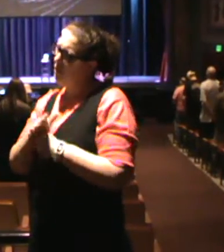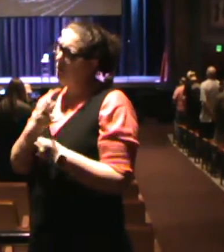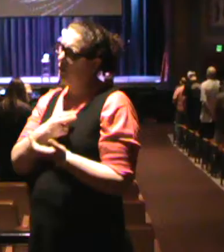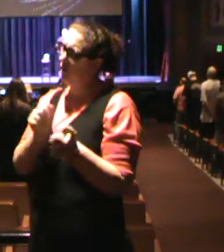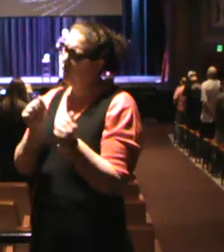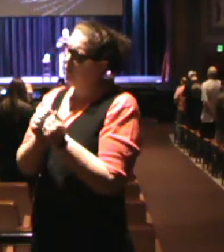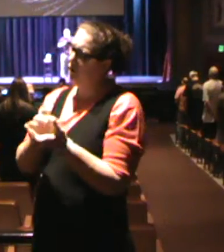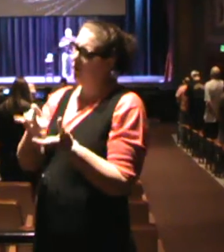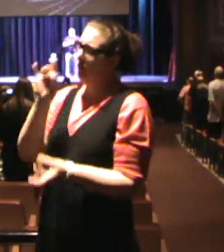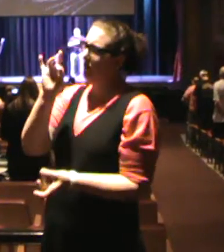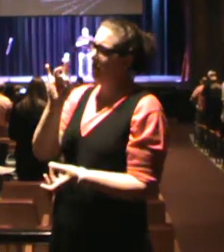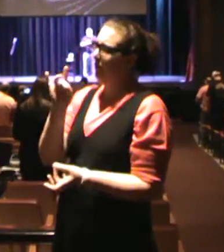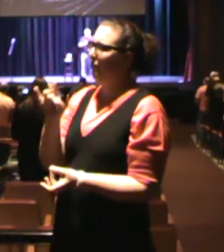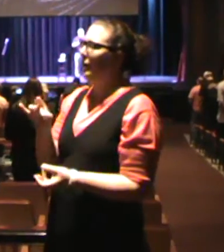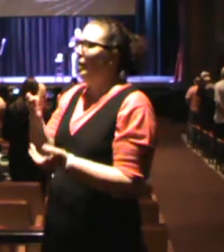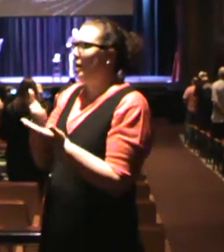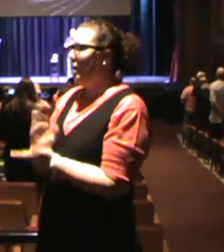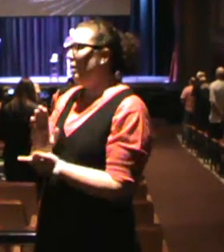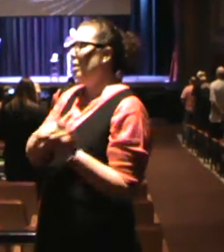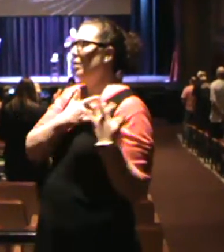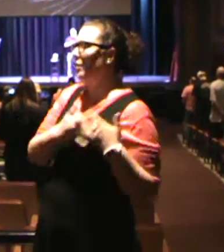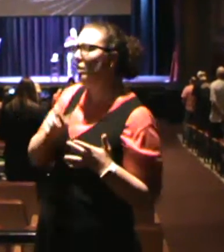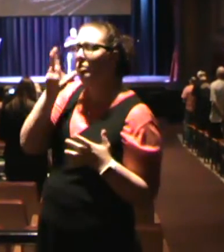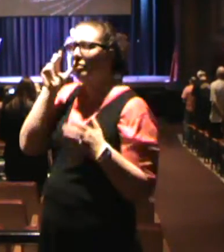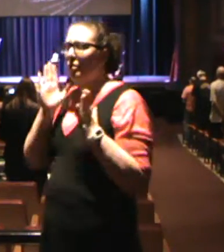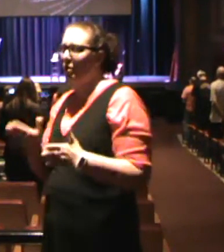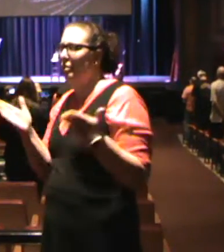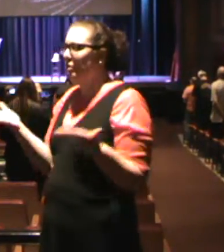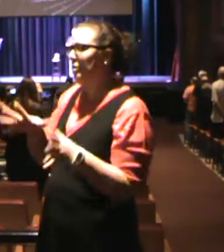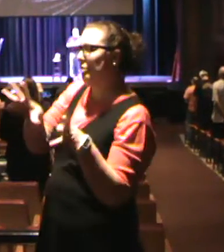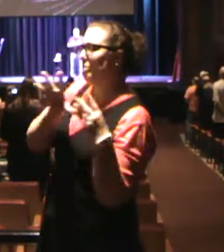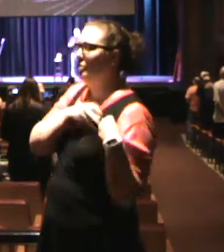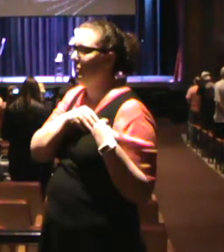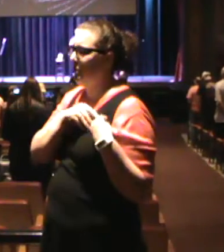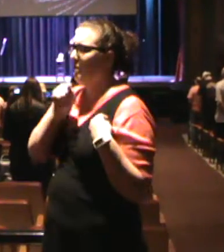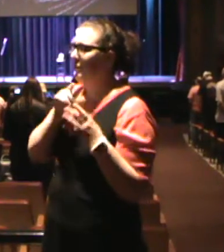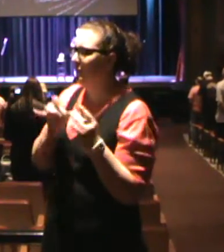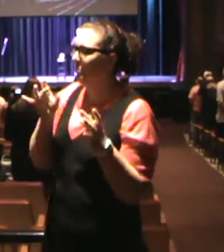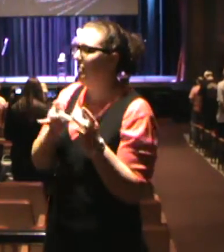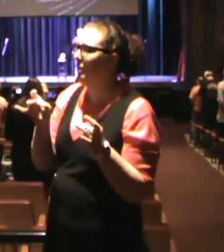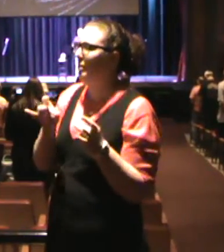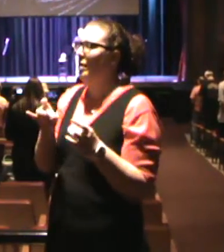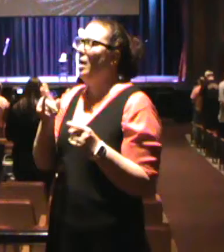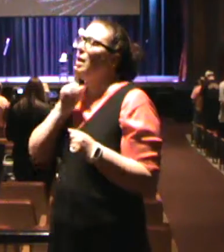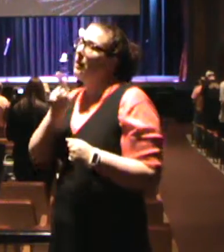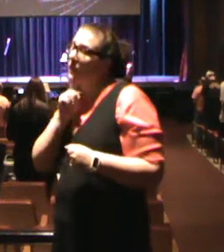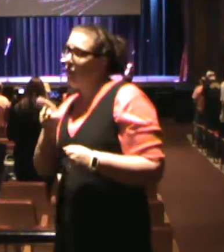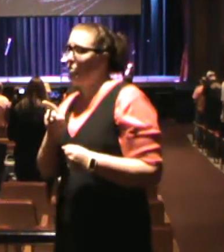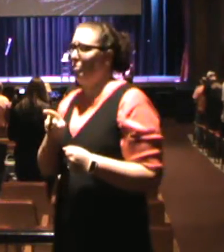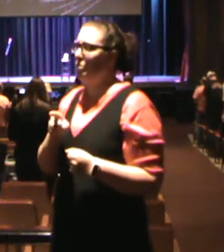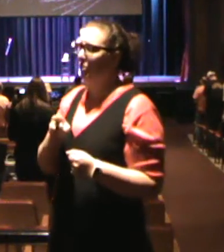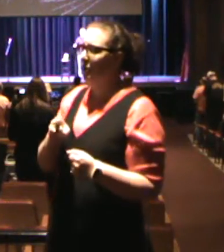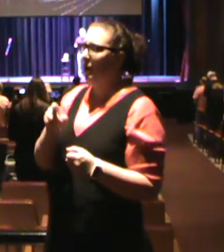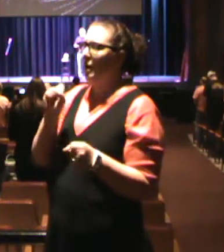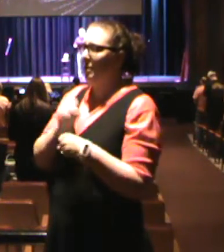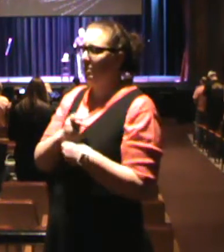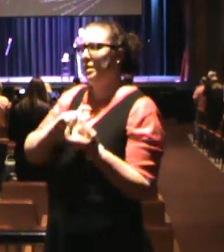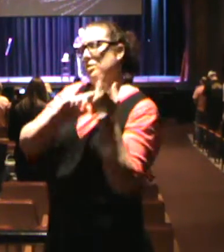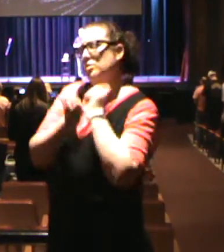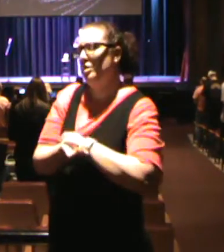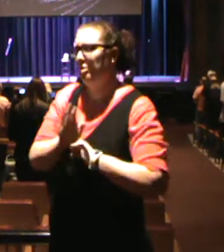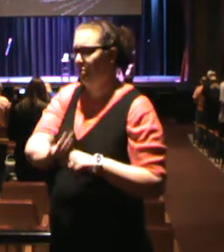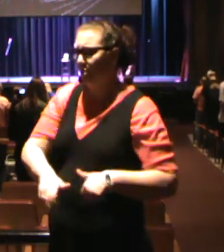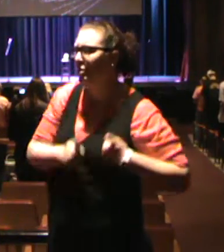Spirit. Lord, that you would just allow the hearts of the hearers to just receive this word and the truths of the word. And Lord, that they would make changes in their